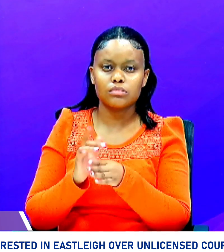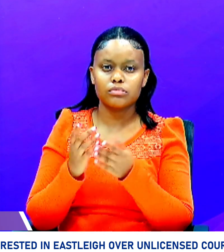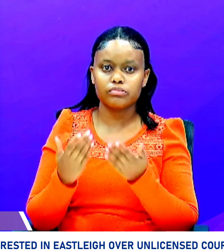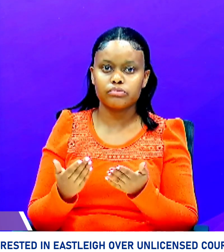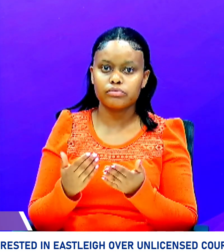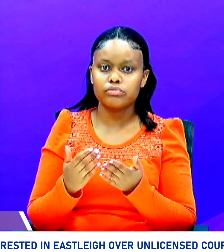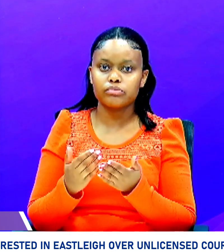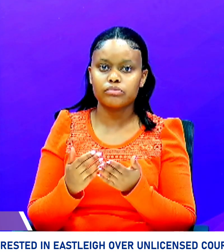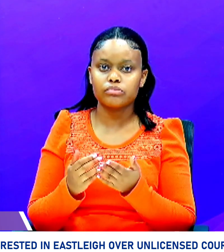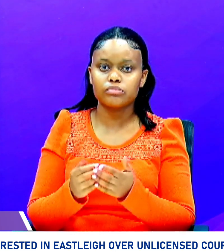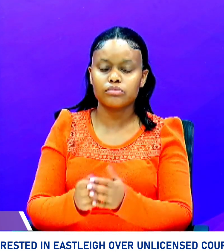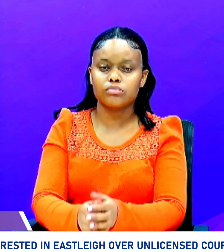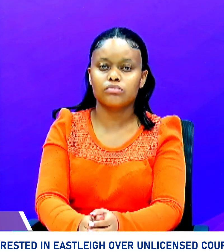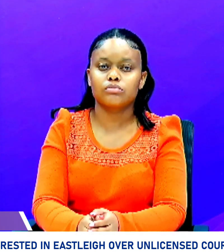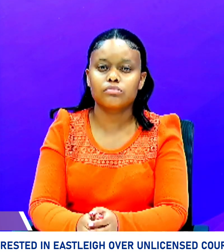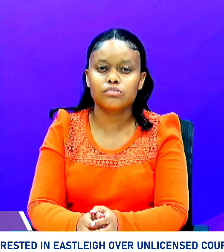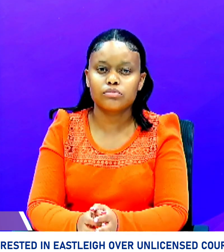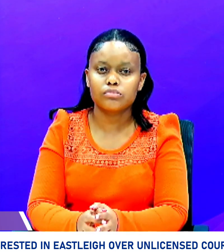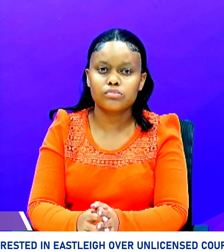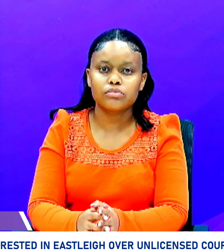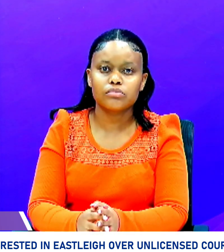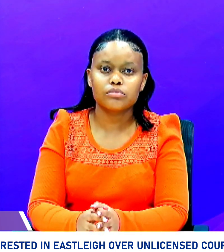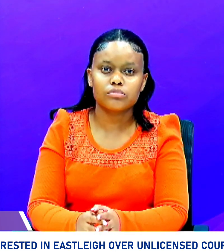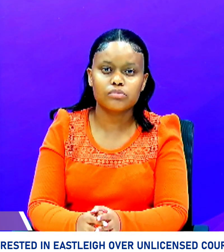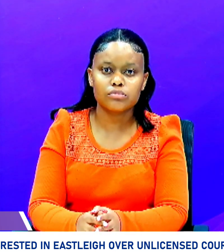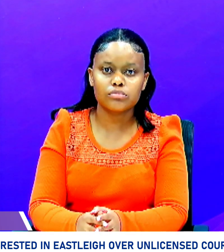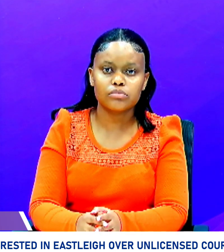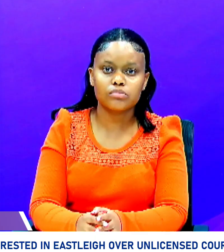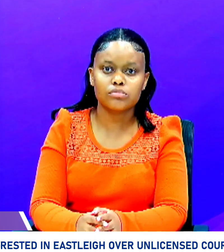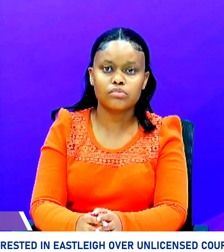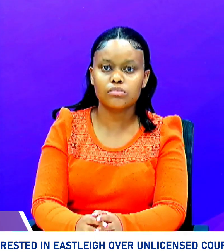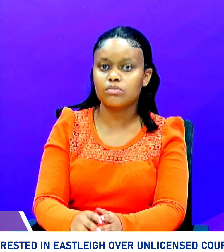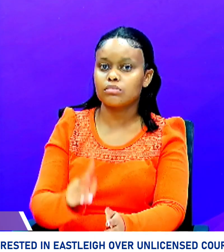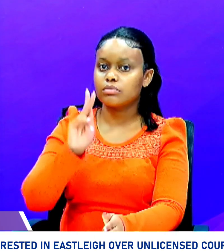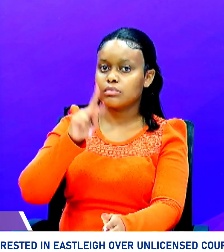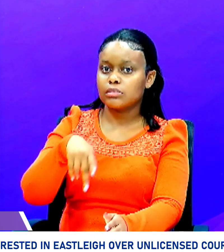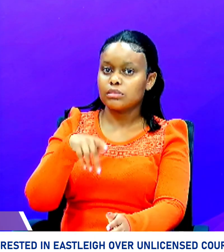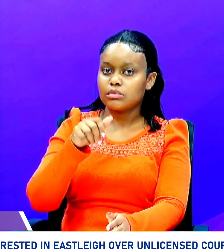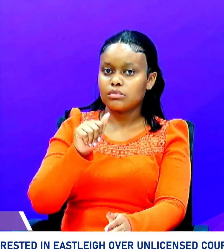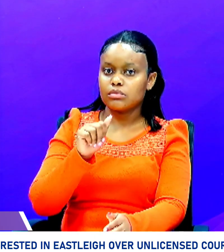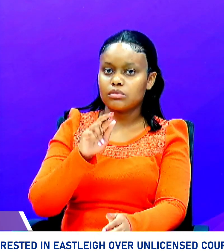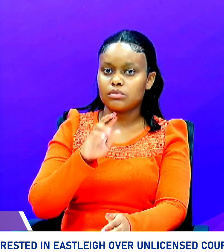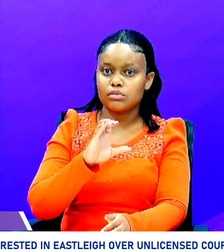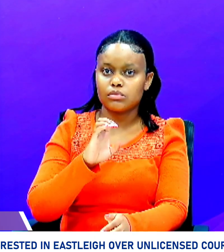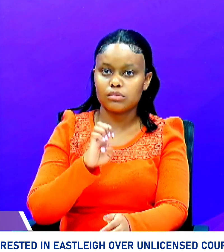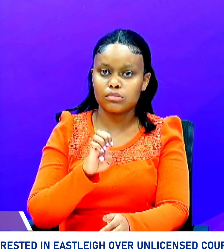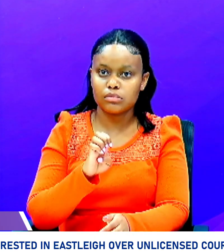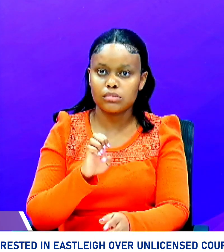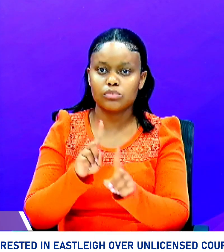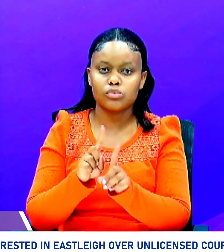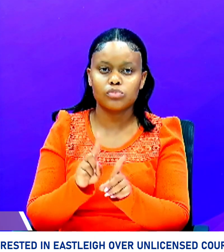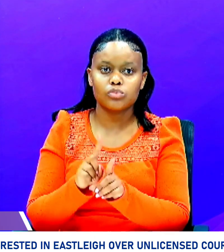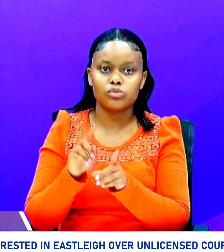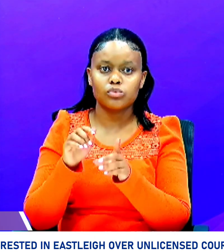continue. Authorities say the crackdown is part of wider efforts to regulate the booming courier